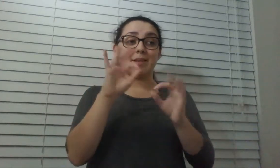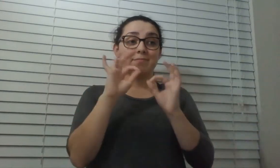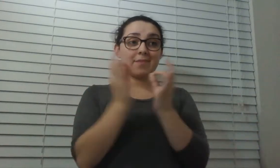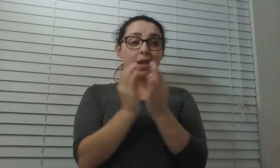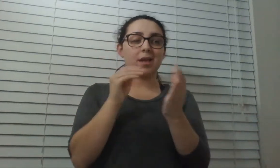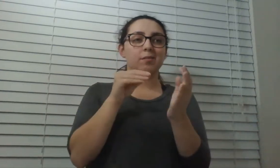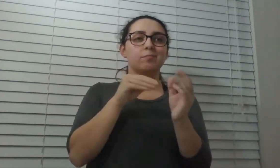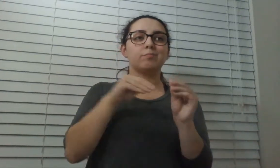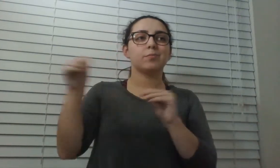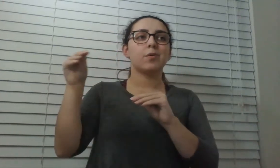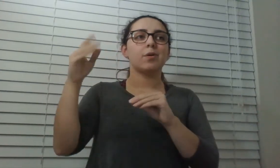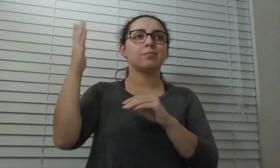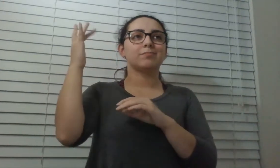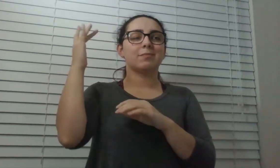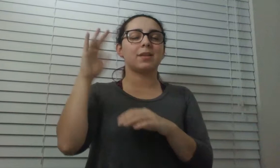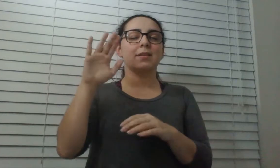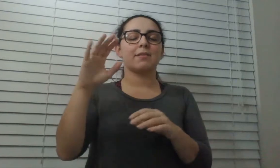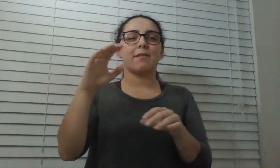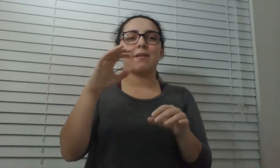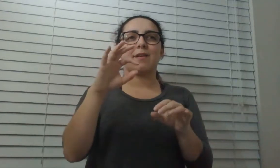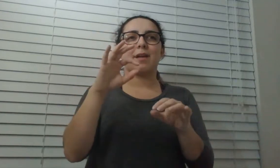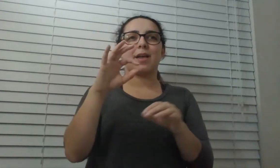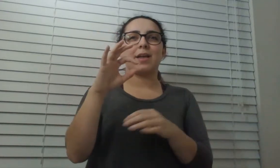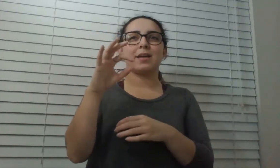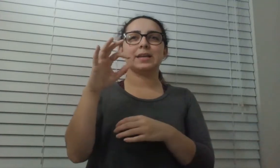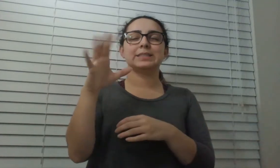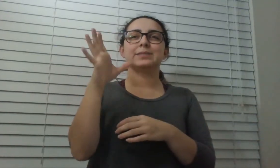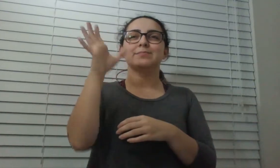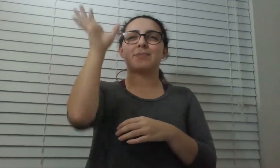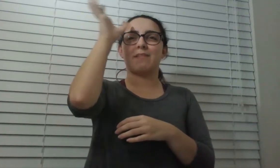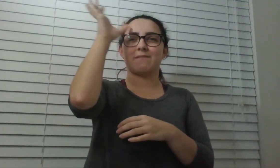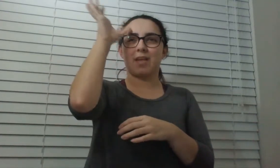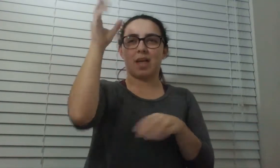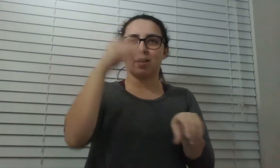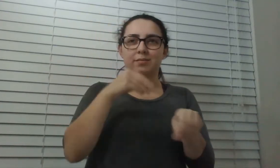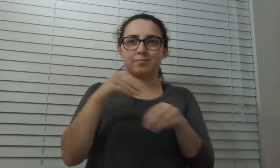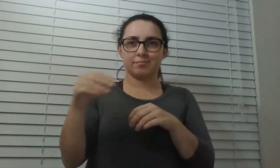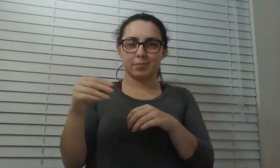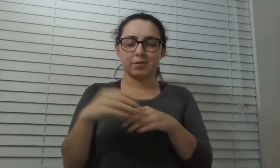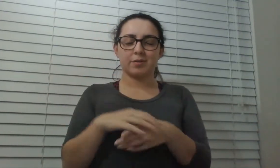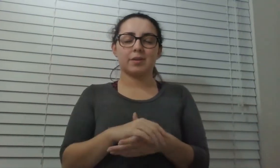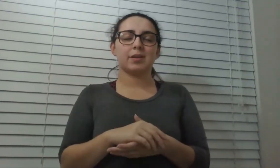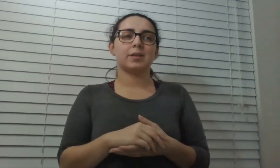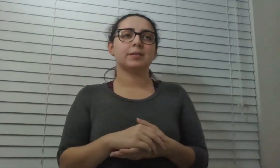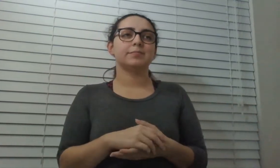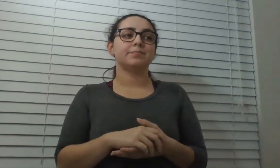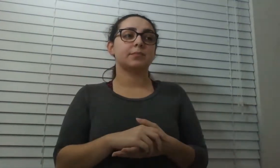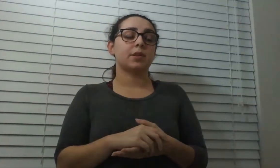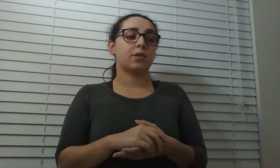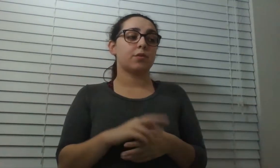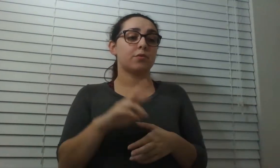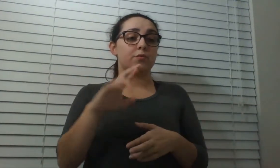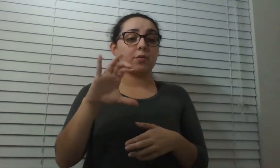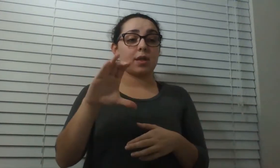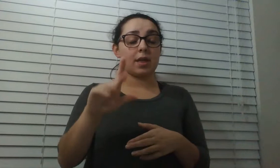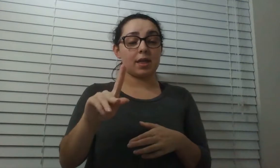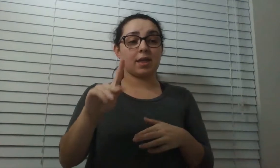very shy kid. Kept to himself a lot. So for Rick, friendship just often seemed impossible.